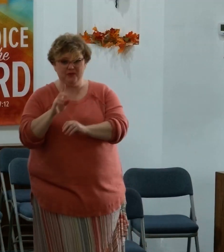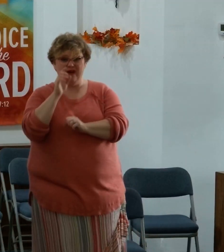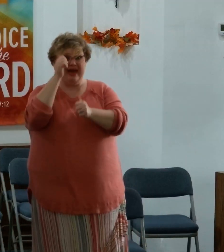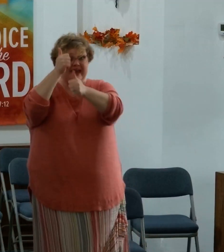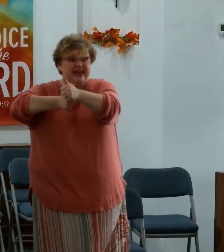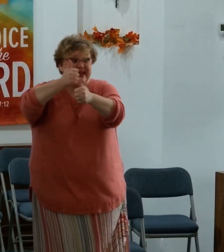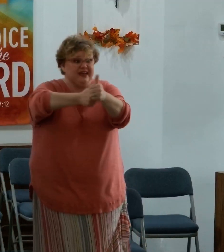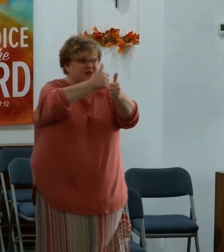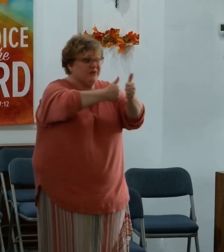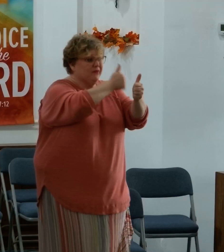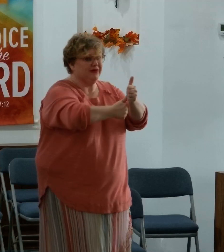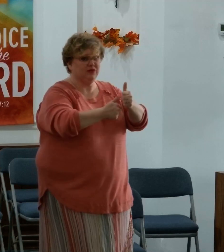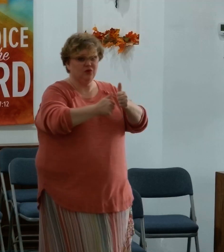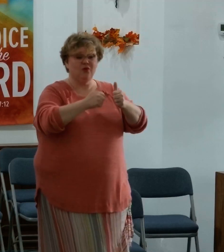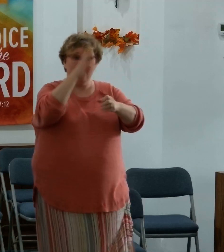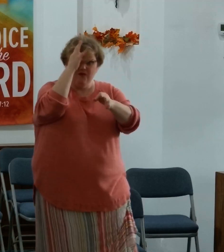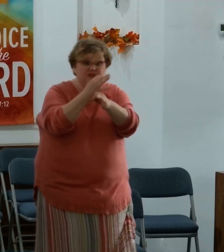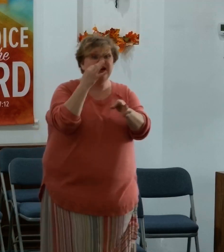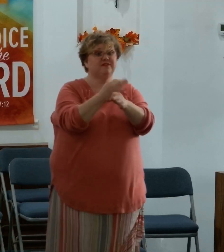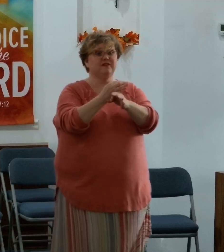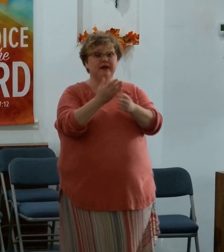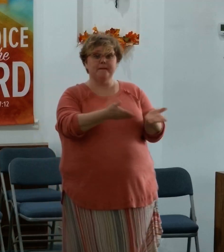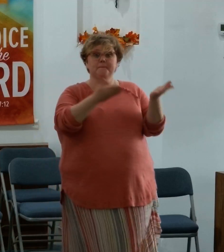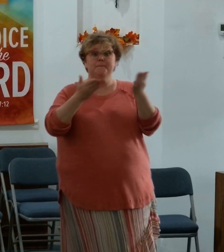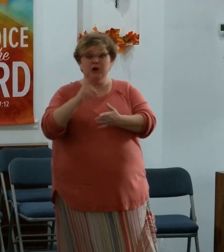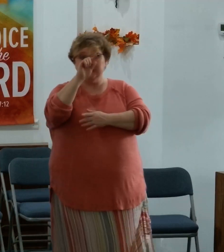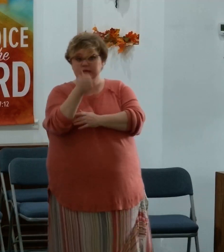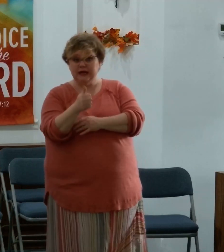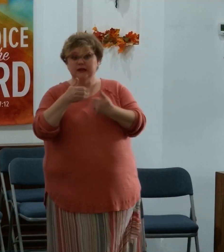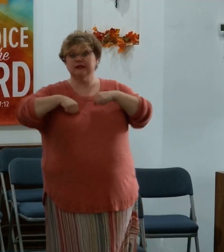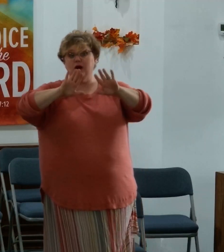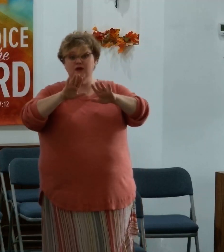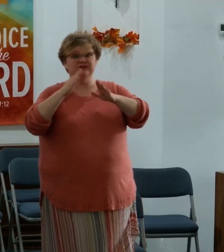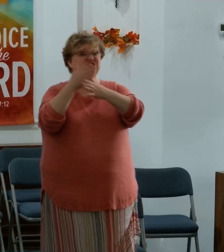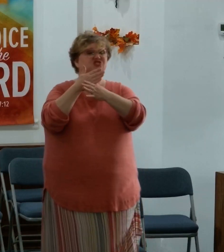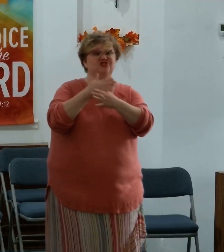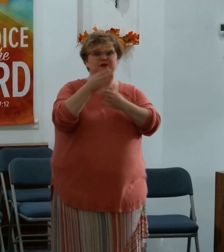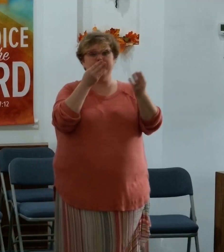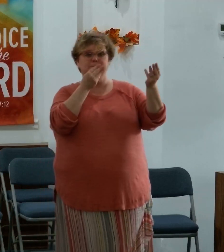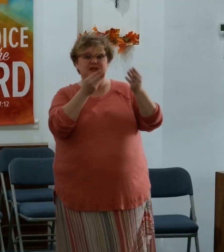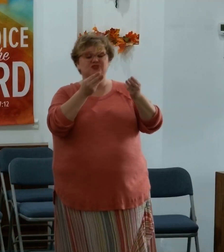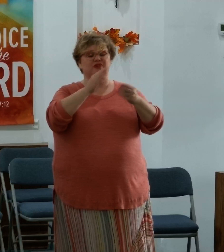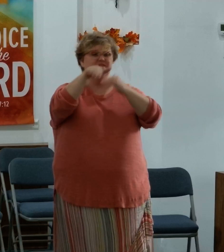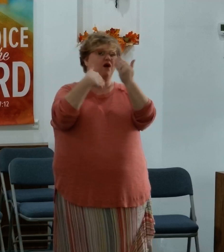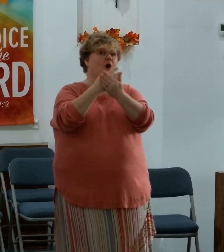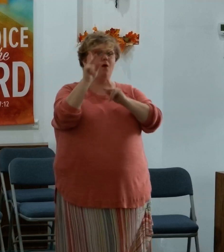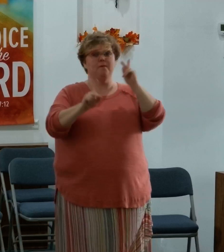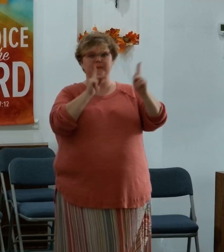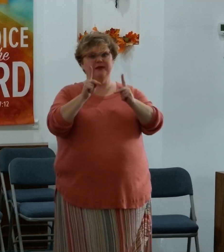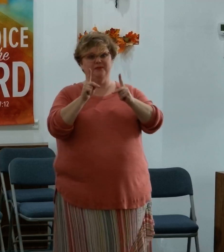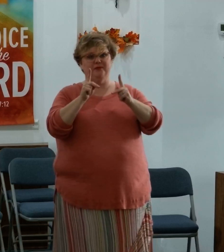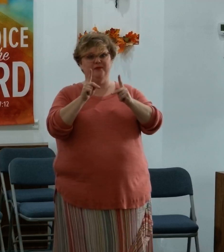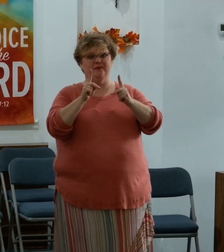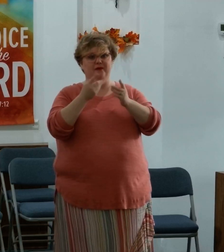have and who do faithfully bring your tithes and offerings, share in the ministries of all these people who've gone